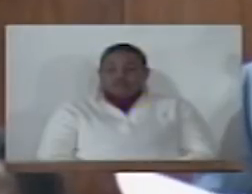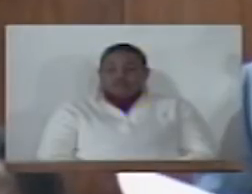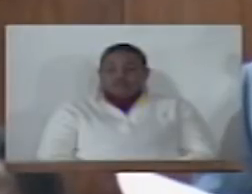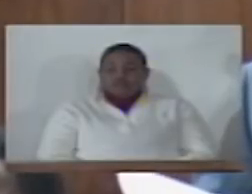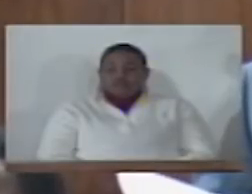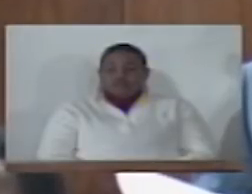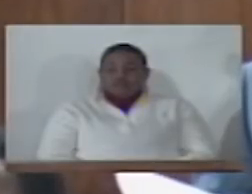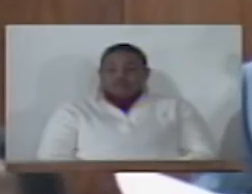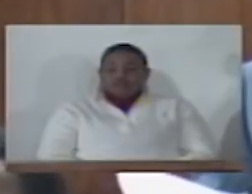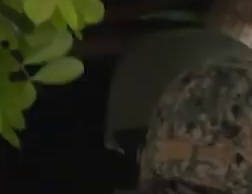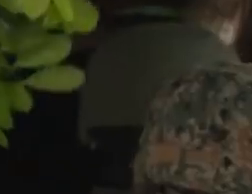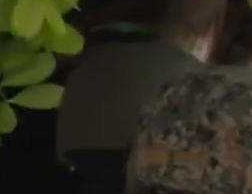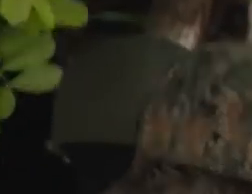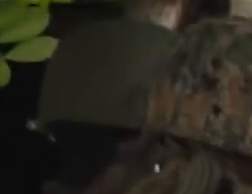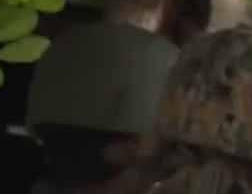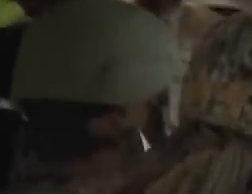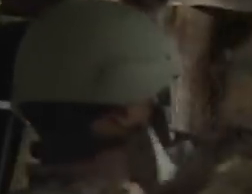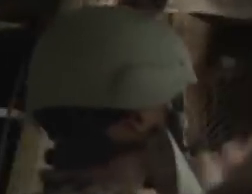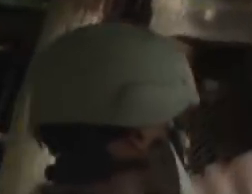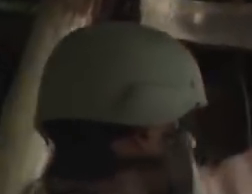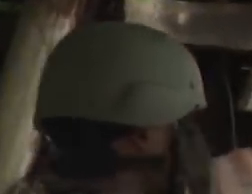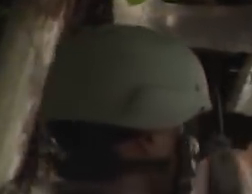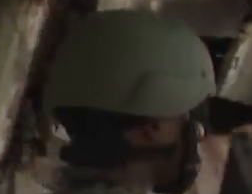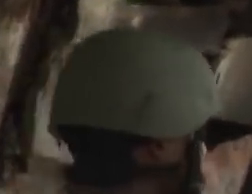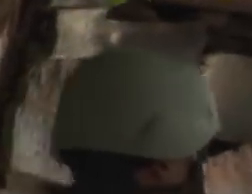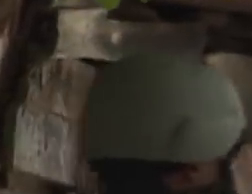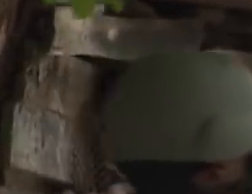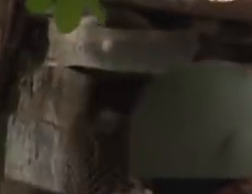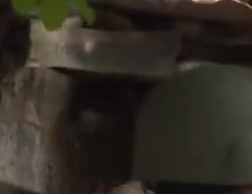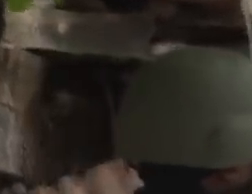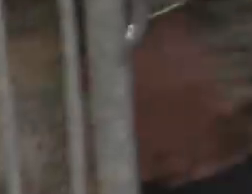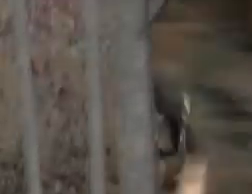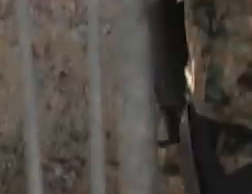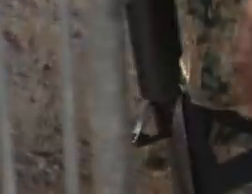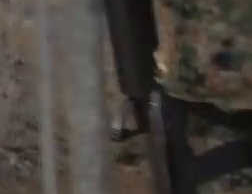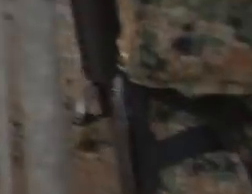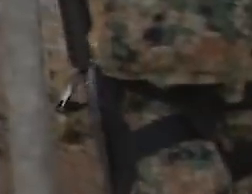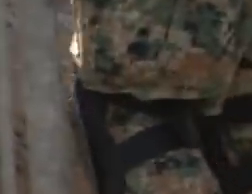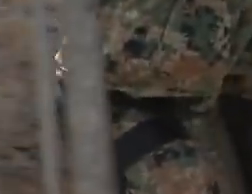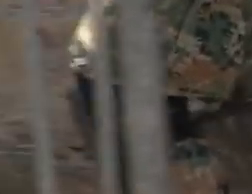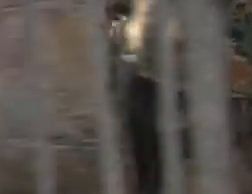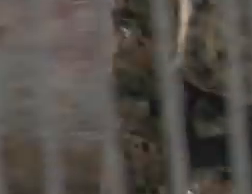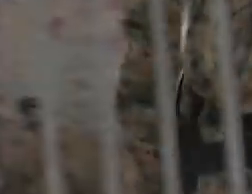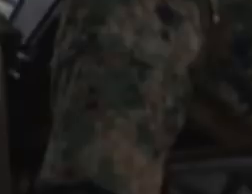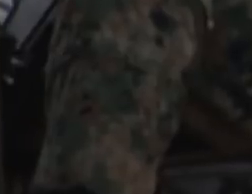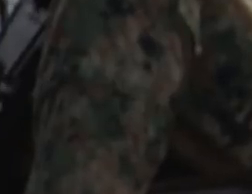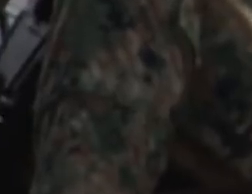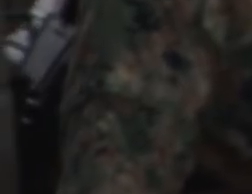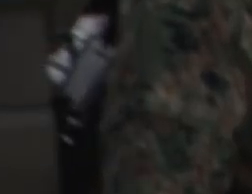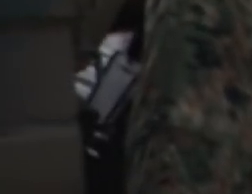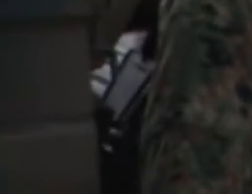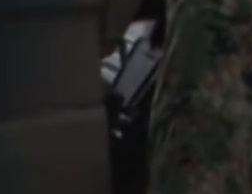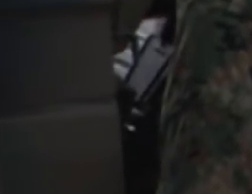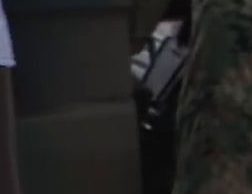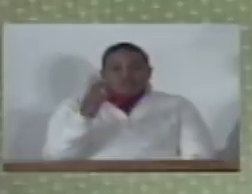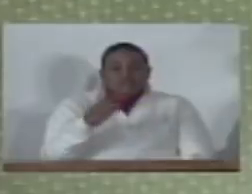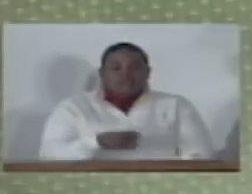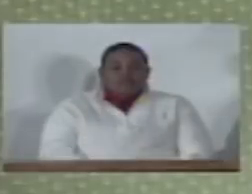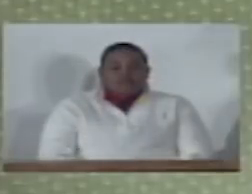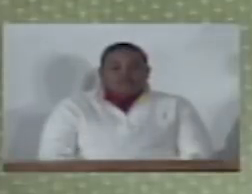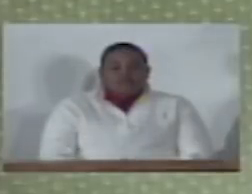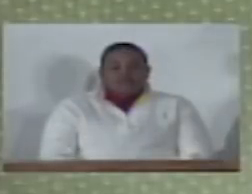will give the state space to successfully continue its social intervention activities, which have complemented the security operations.